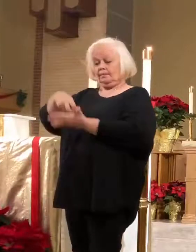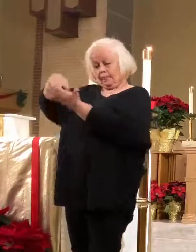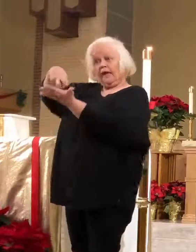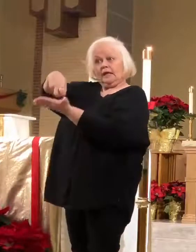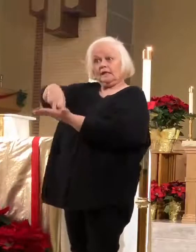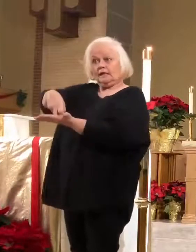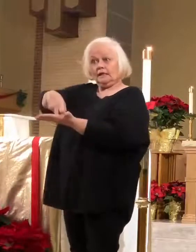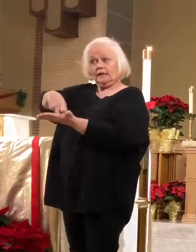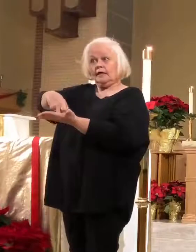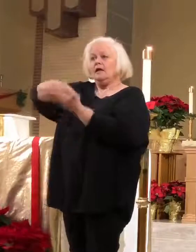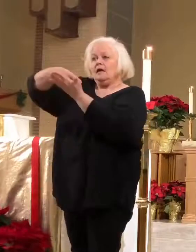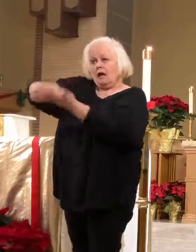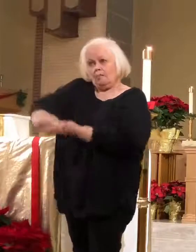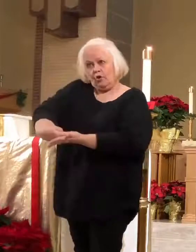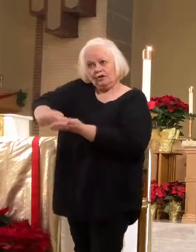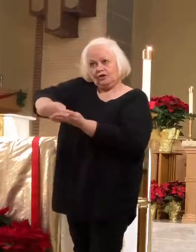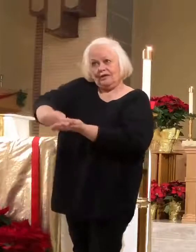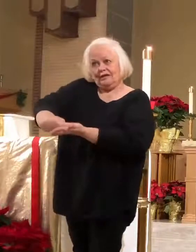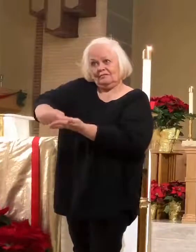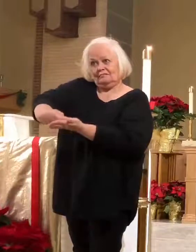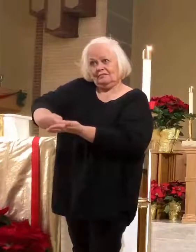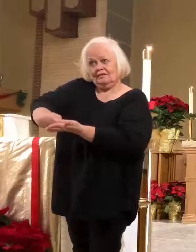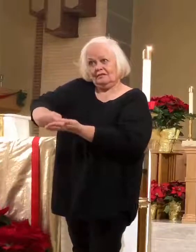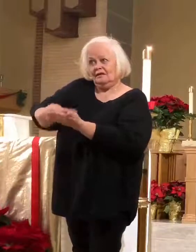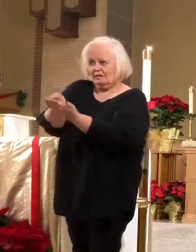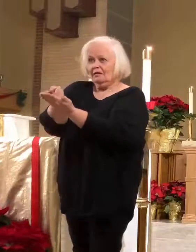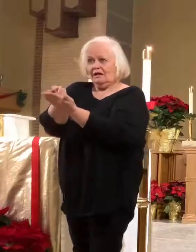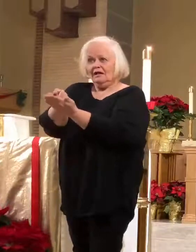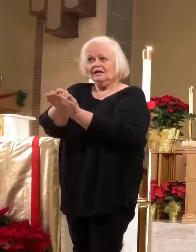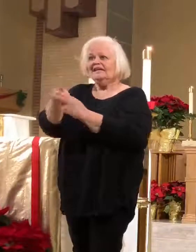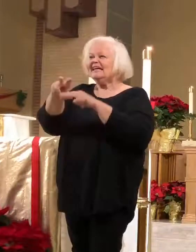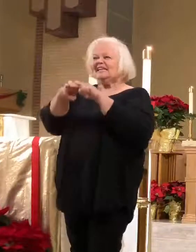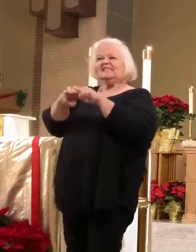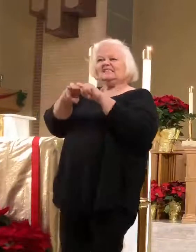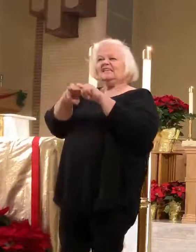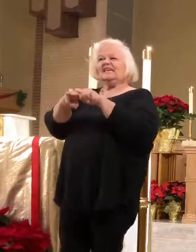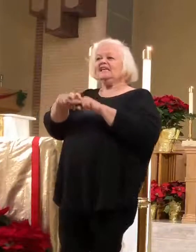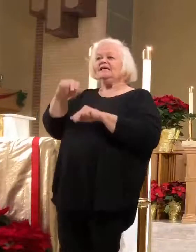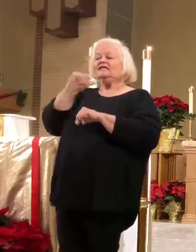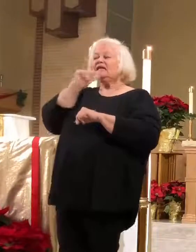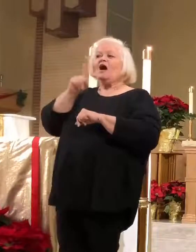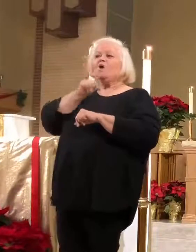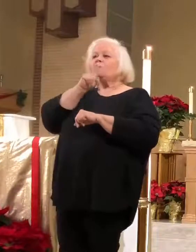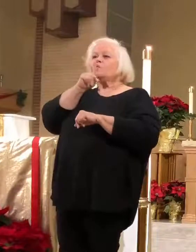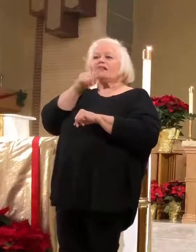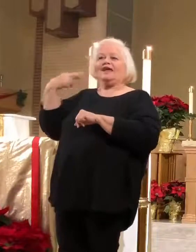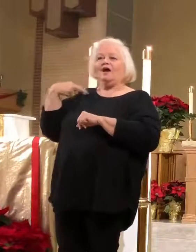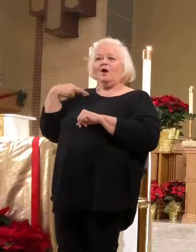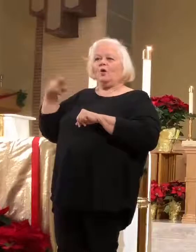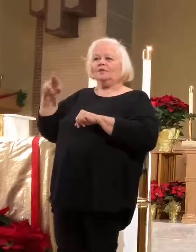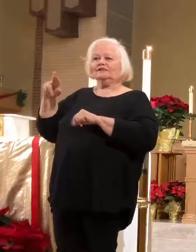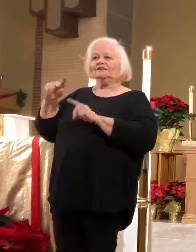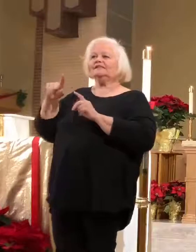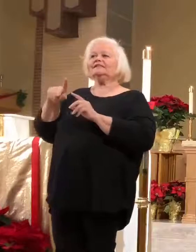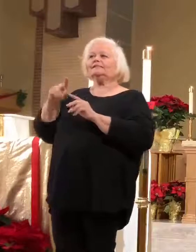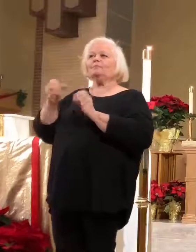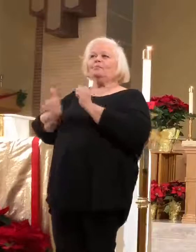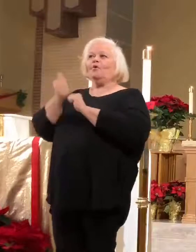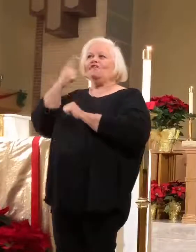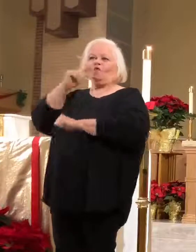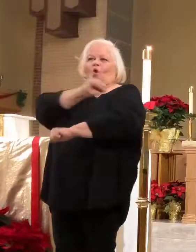kneeling, and prostrating. Effectively, sitting isn't really a religious posture. It's actually an authoritative